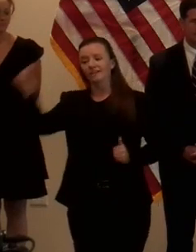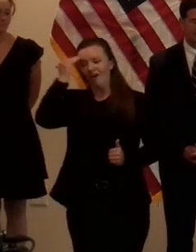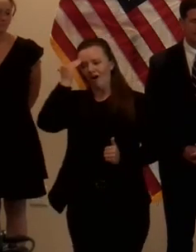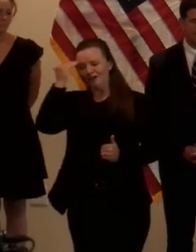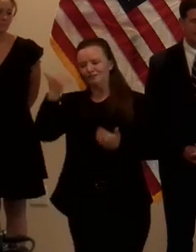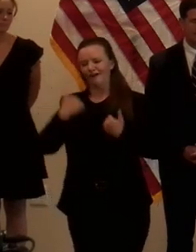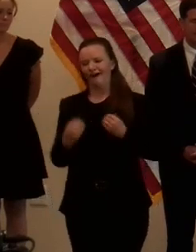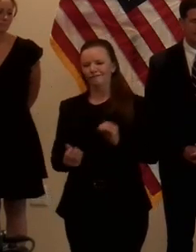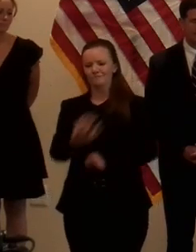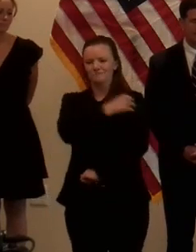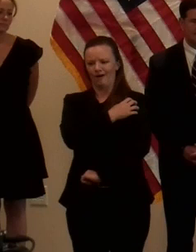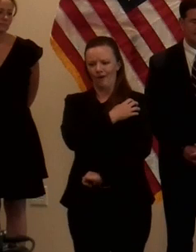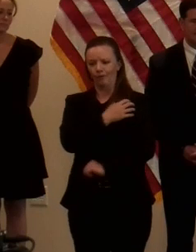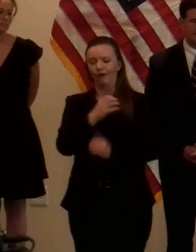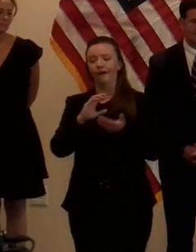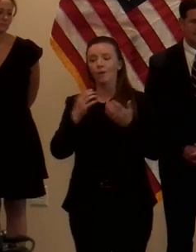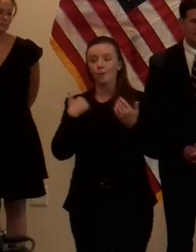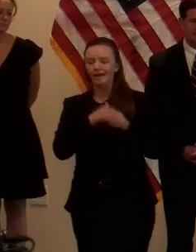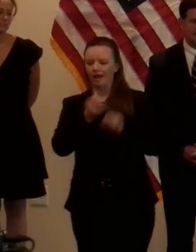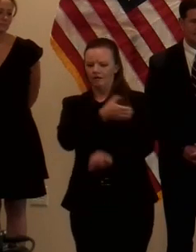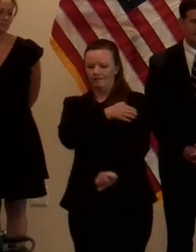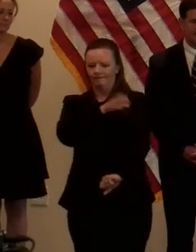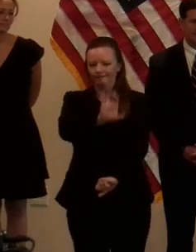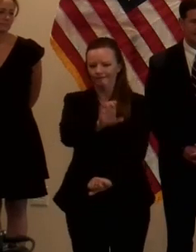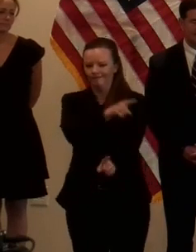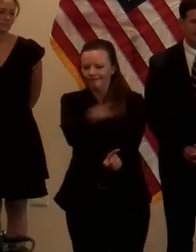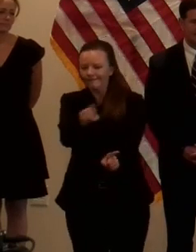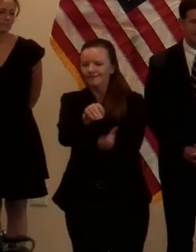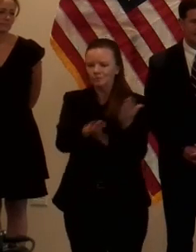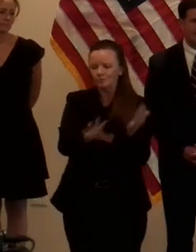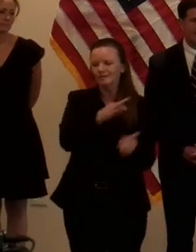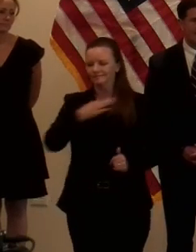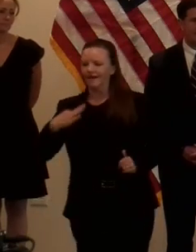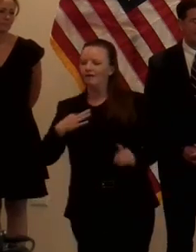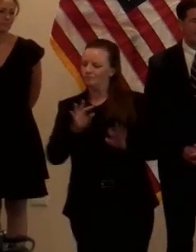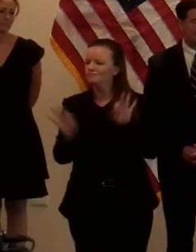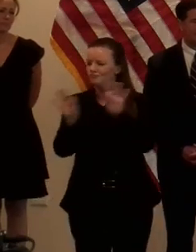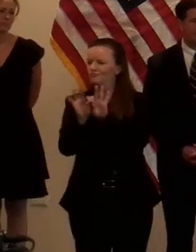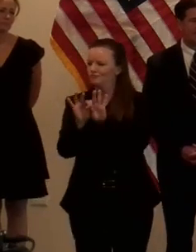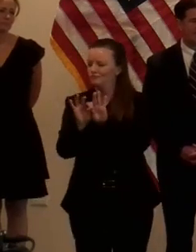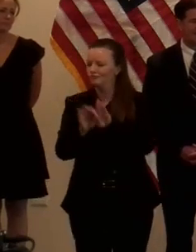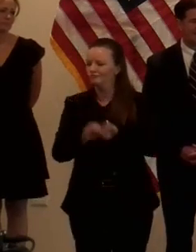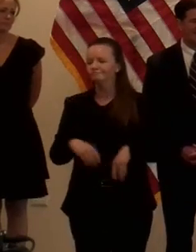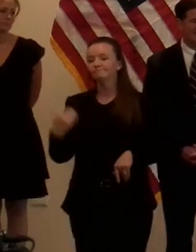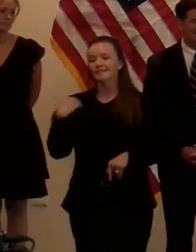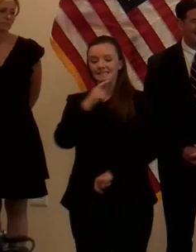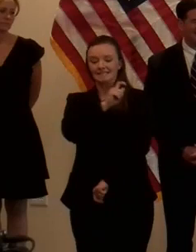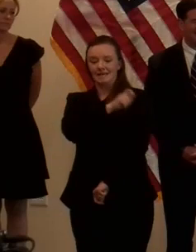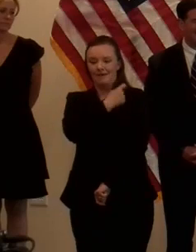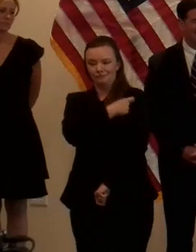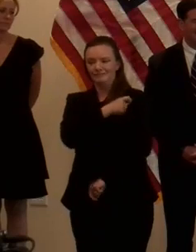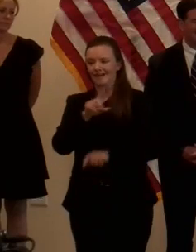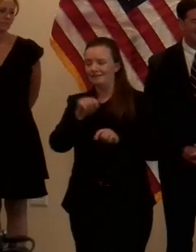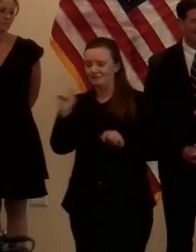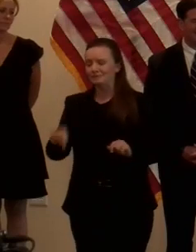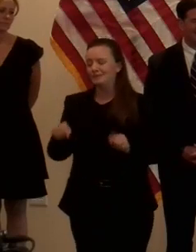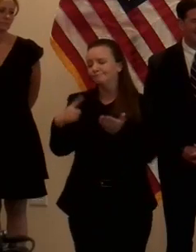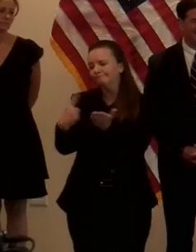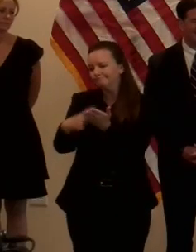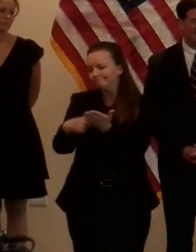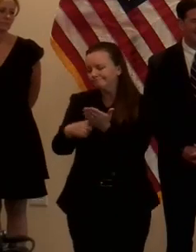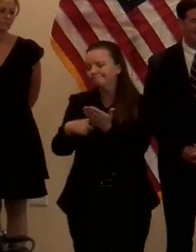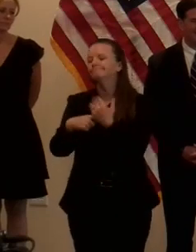our students, our faculty and staff is really important. As we had that discussion on St. Patrick's Day in Tucson and